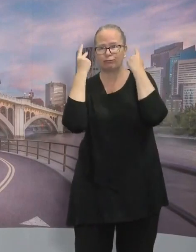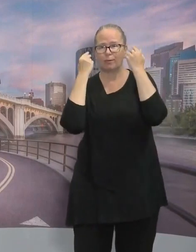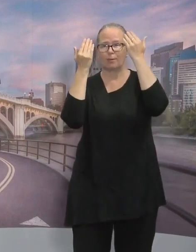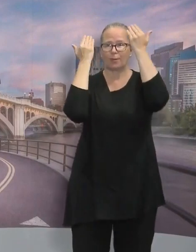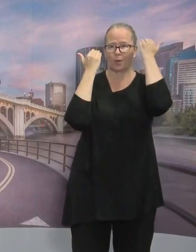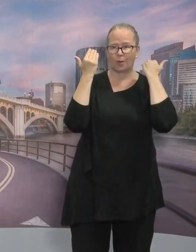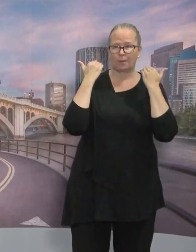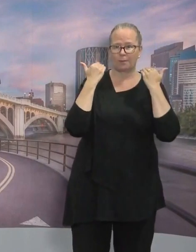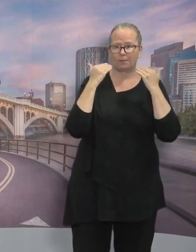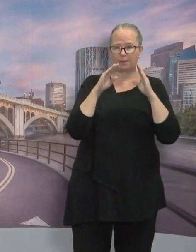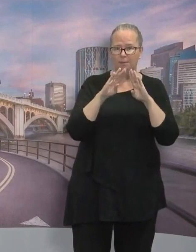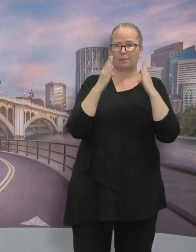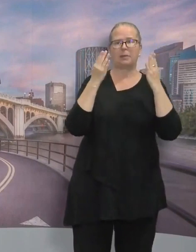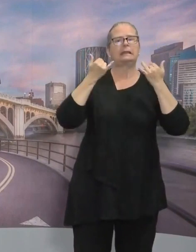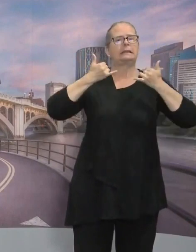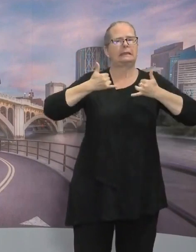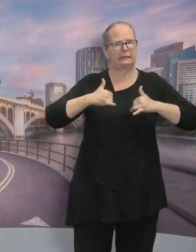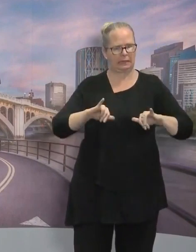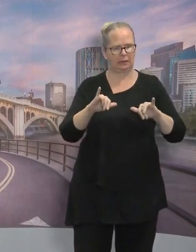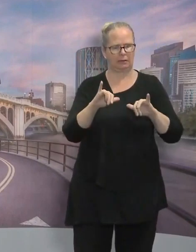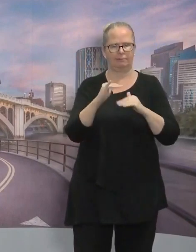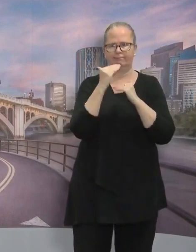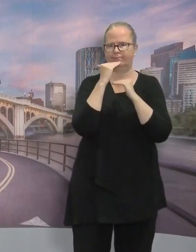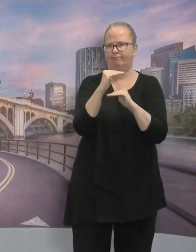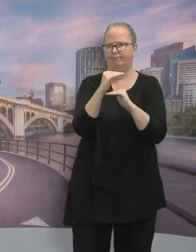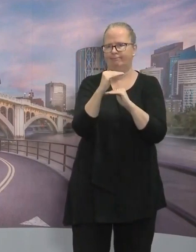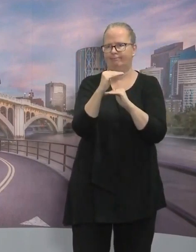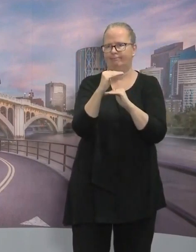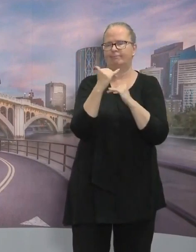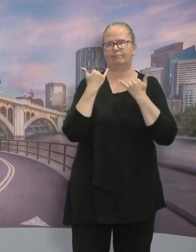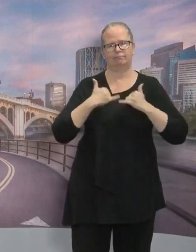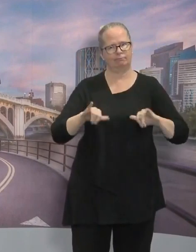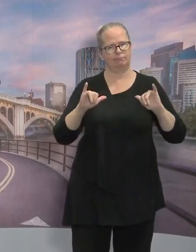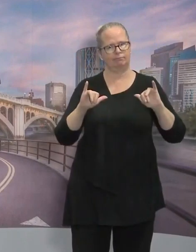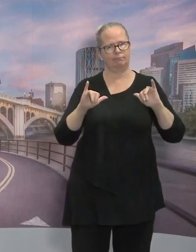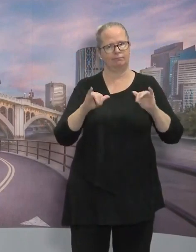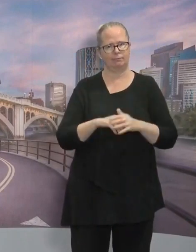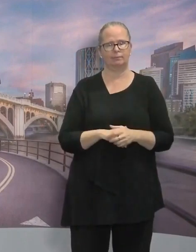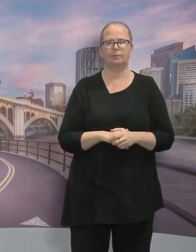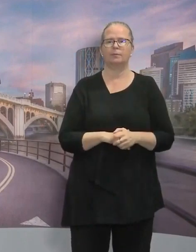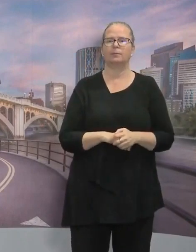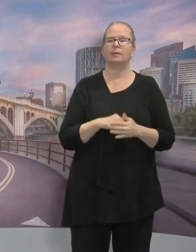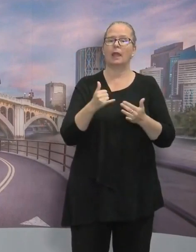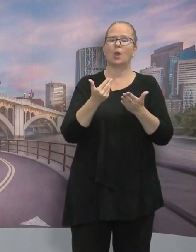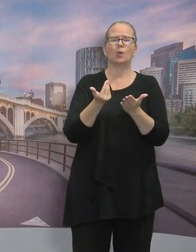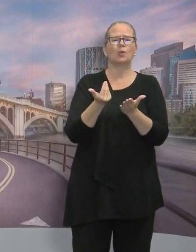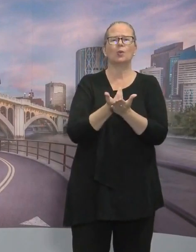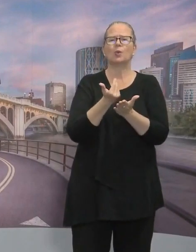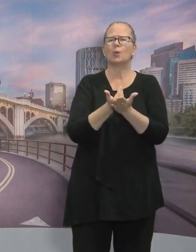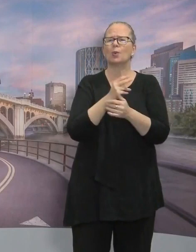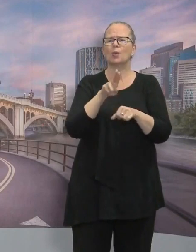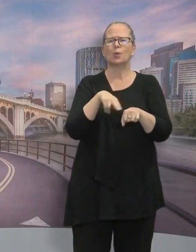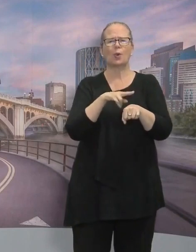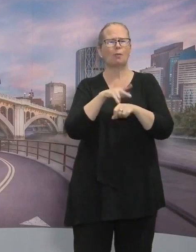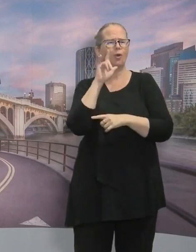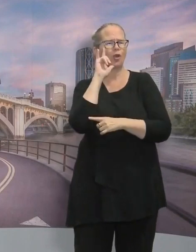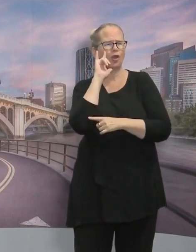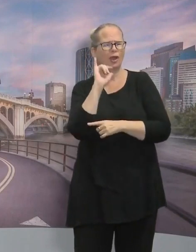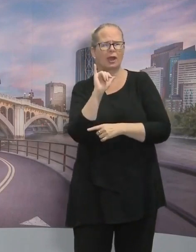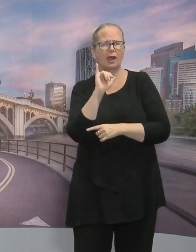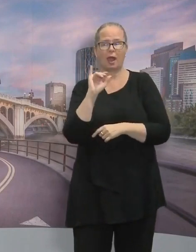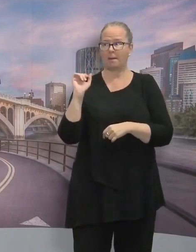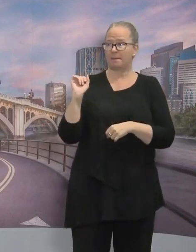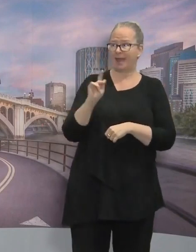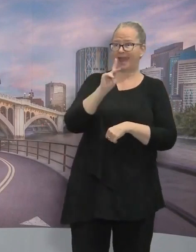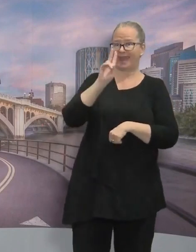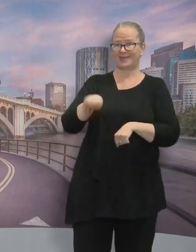we're slowly getting to a new kind of reality together. I won't say we're going back to normal because we're not, but we're getting to a